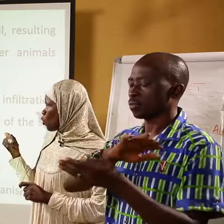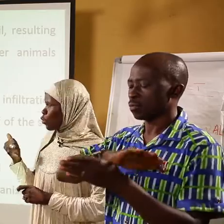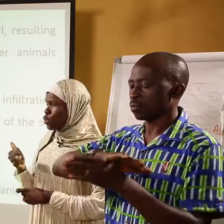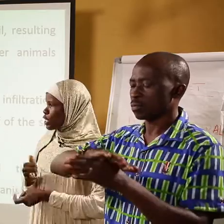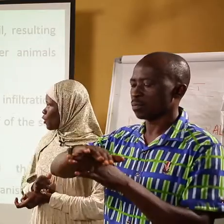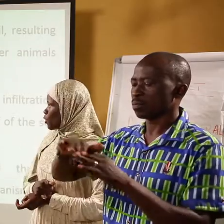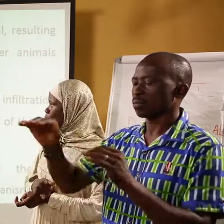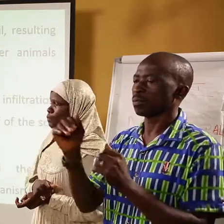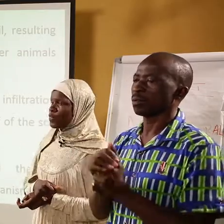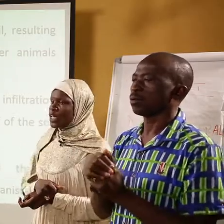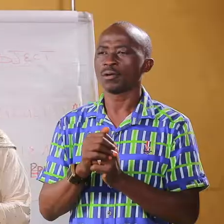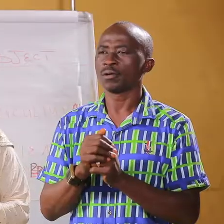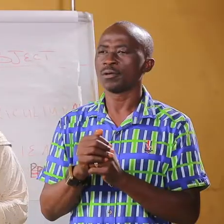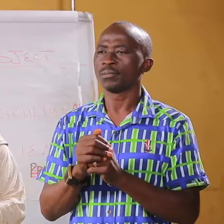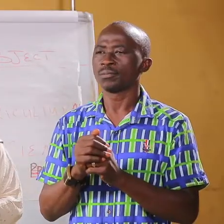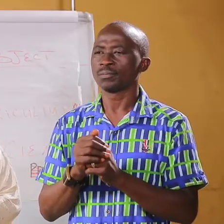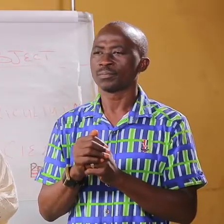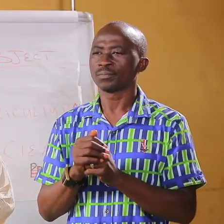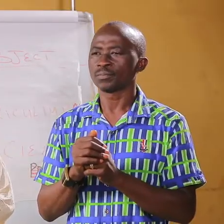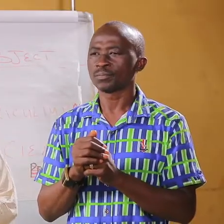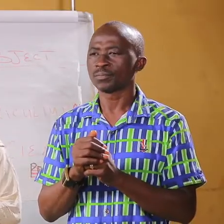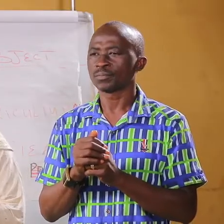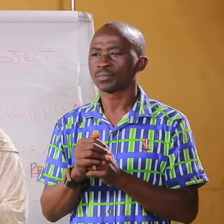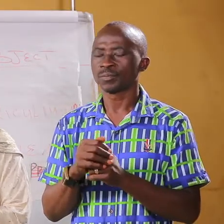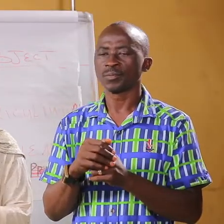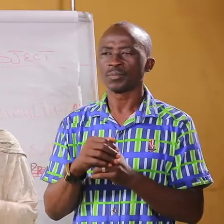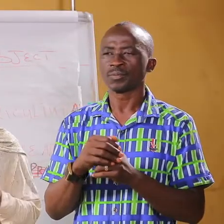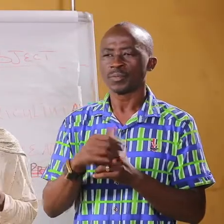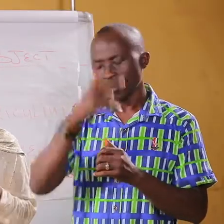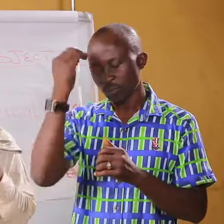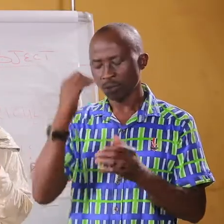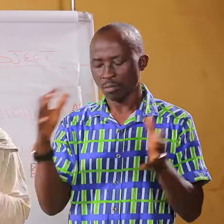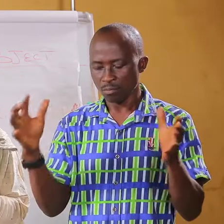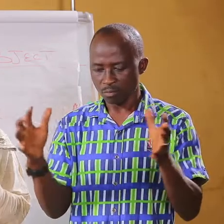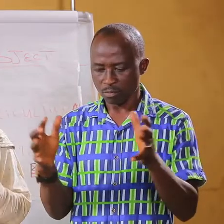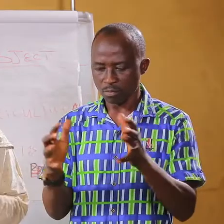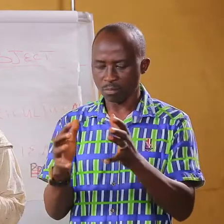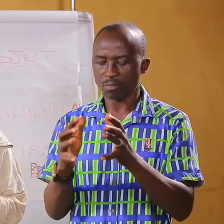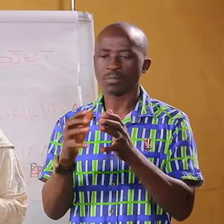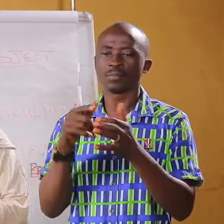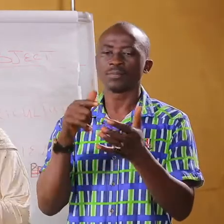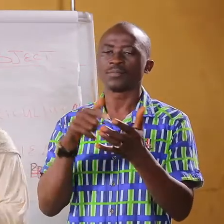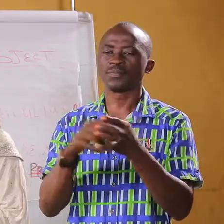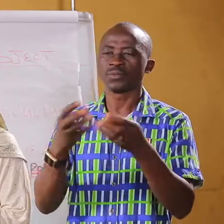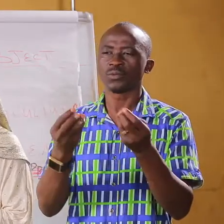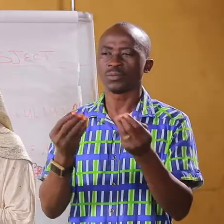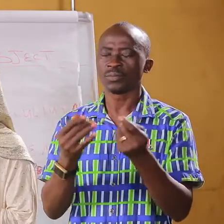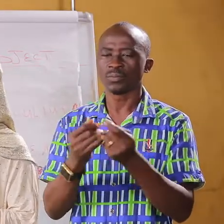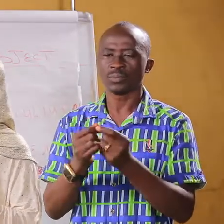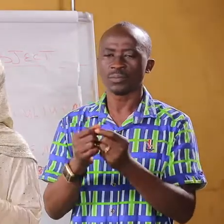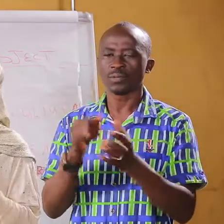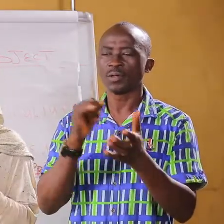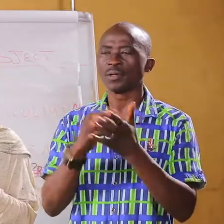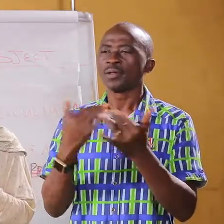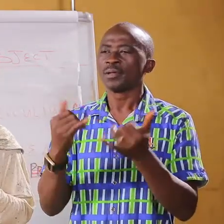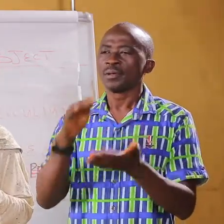soil or waterlogging. This simply means because they compacted this soil, so it